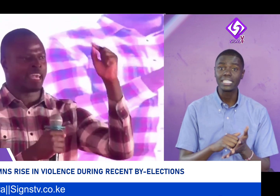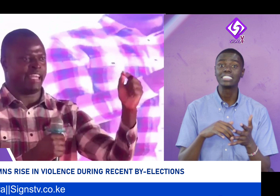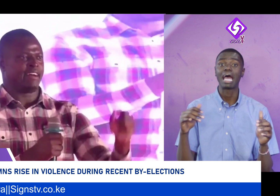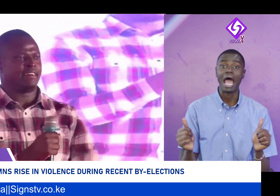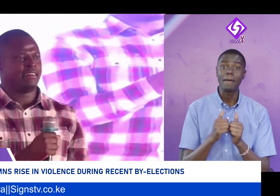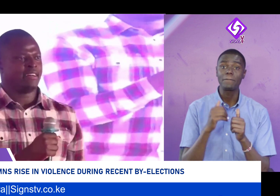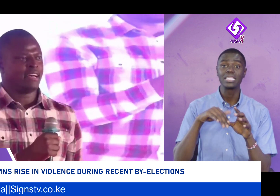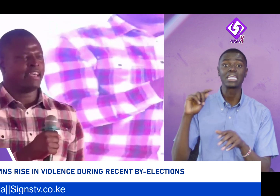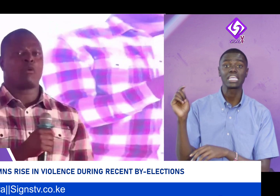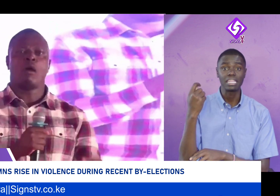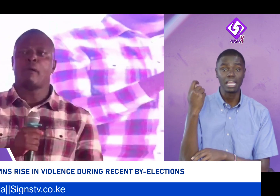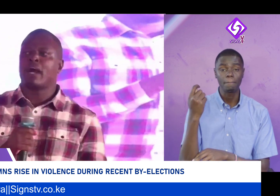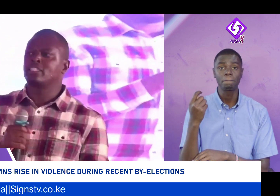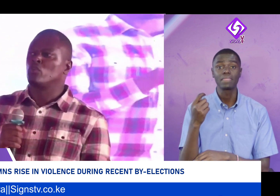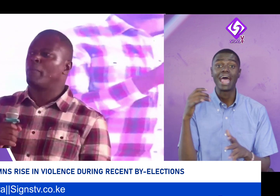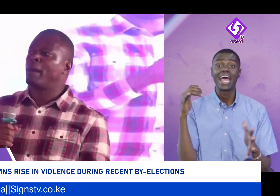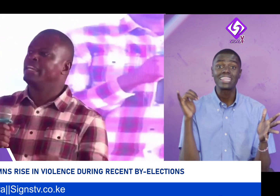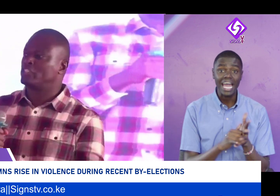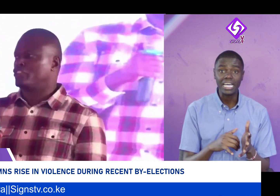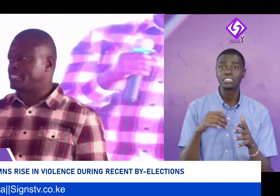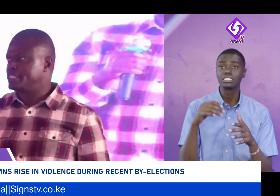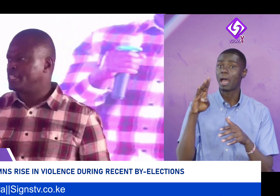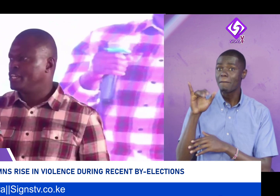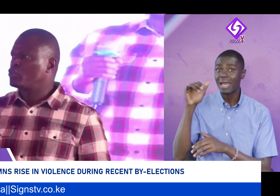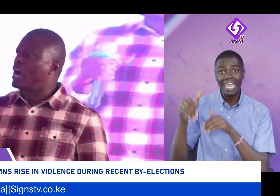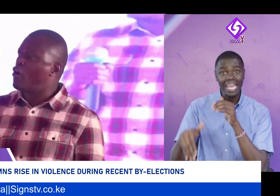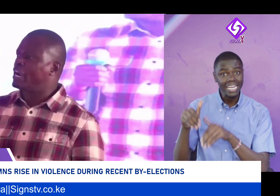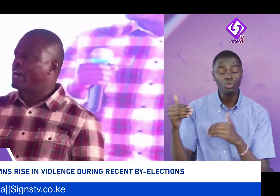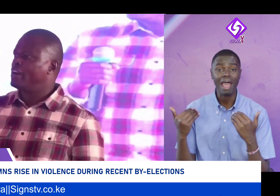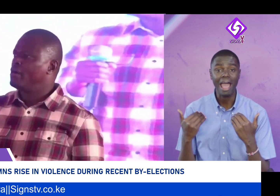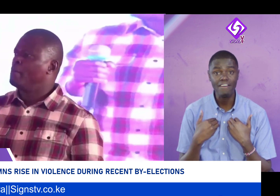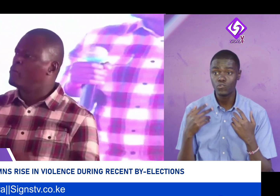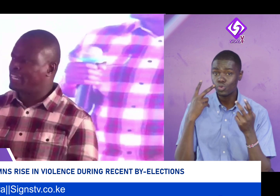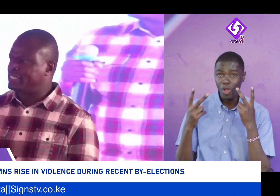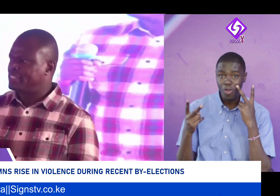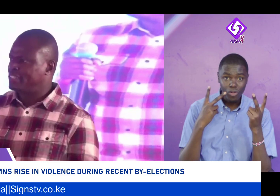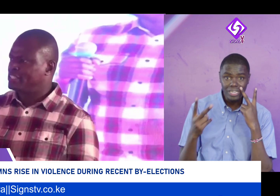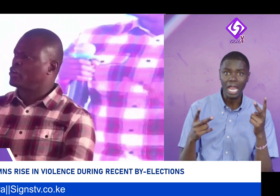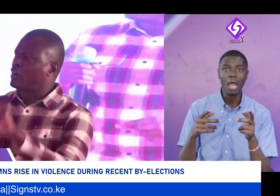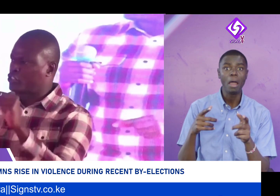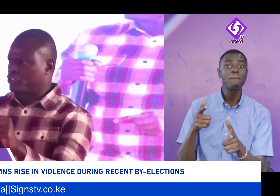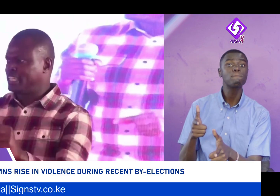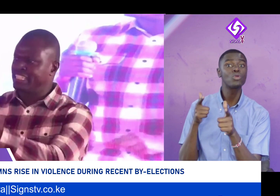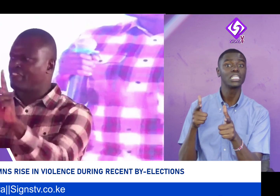Kenya, ya kwamba wakati kuna by-elections tunaona bullets zikikuwa shot. It is the first